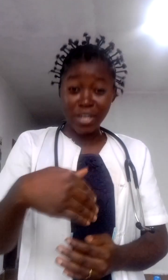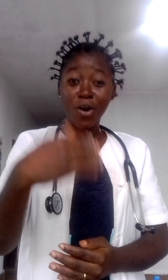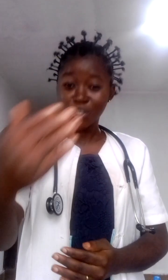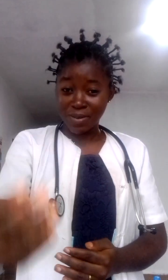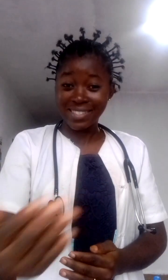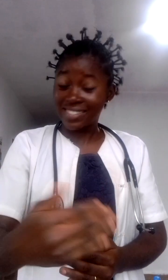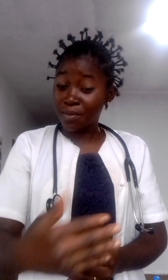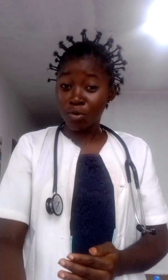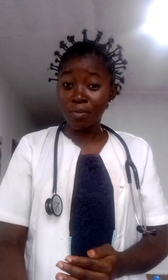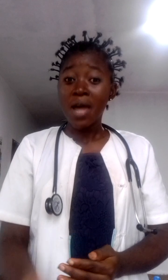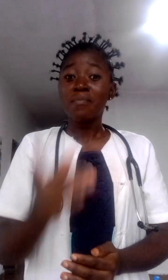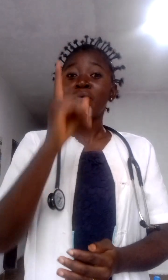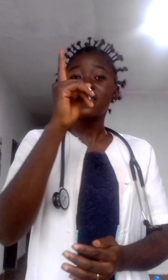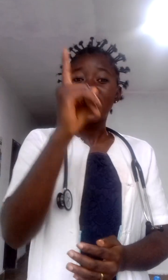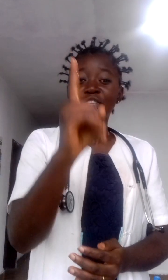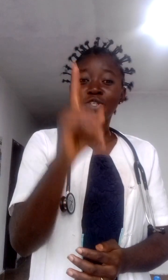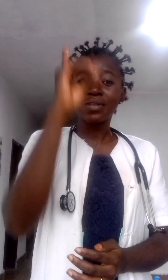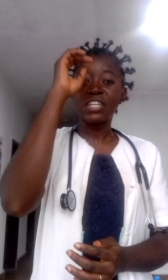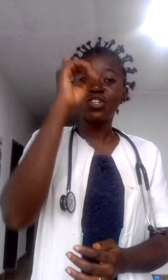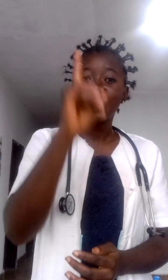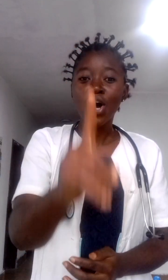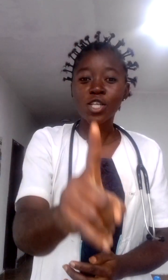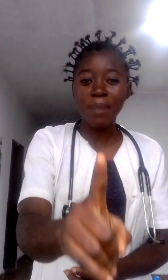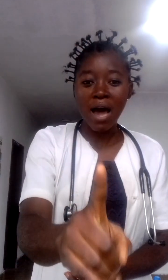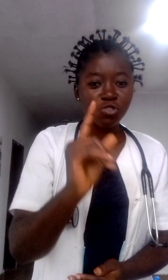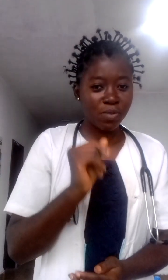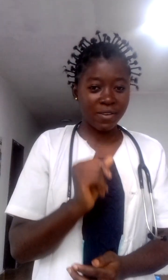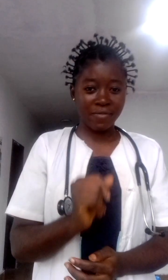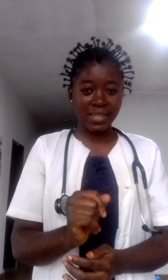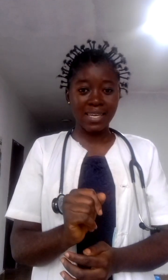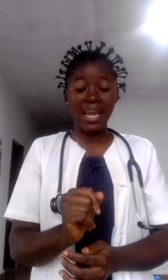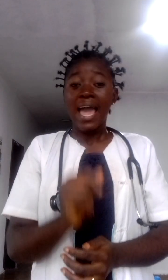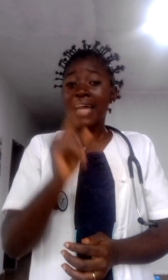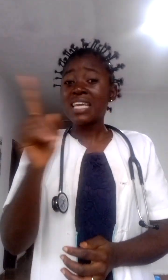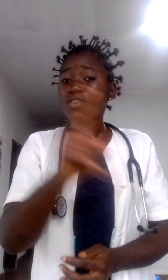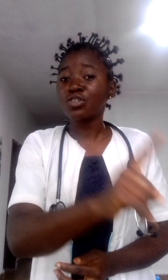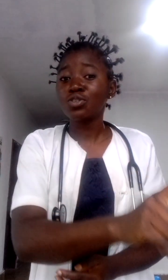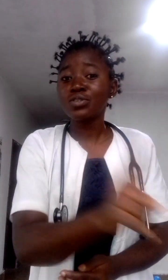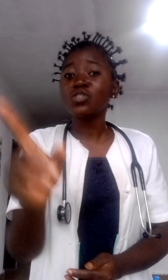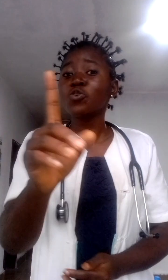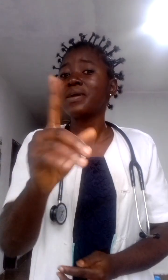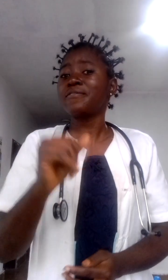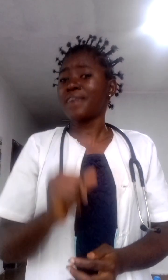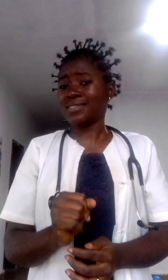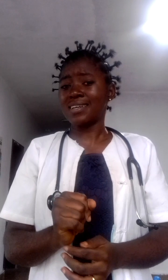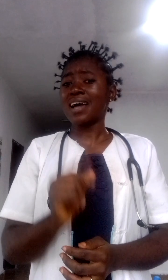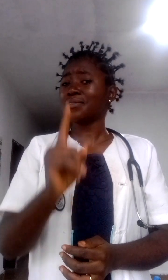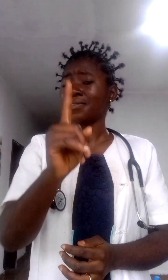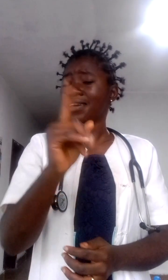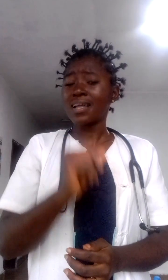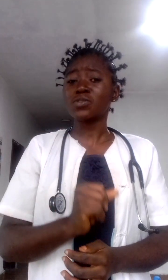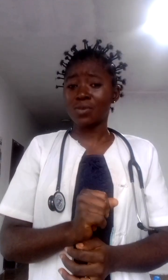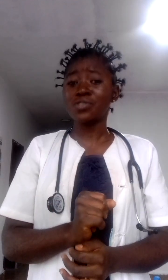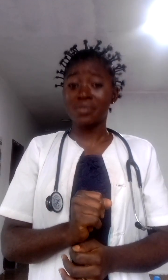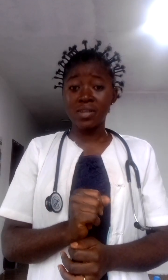your husband in the same room, be rest assured that your spouse will be affected, and even your children will be infected. I don't think that's what you really